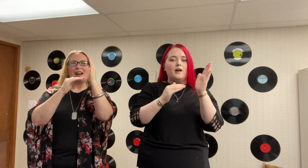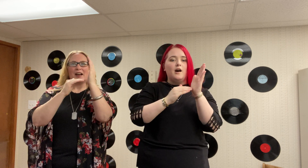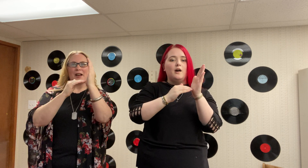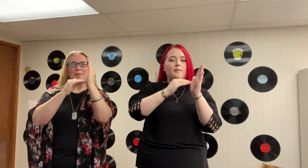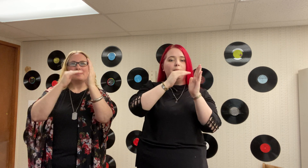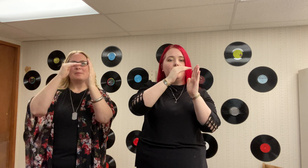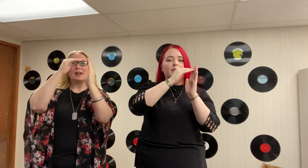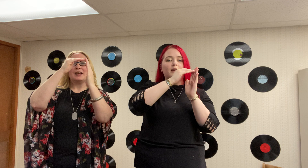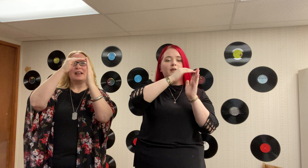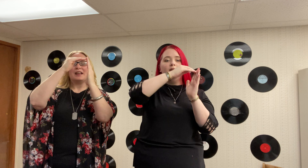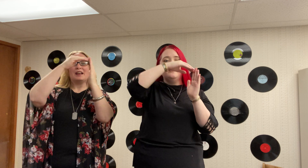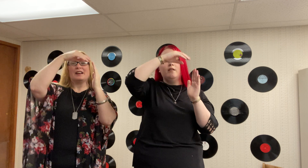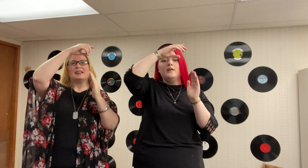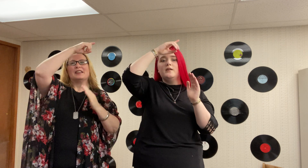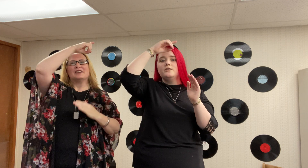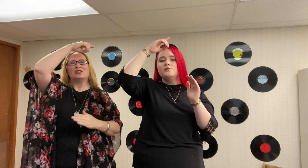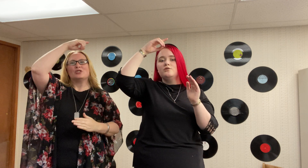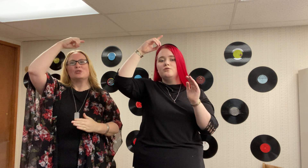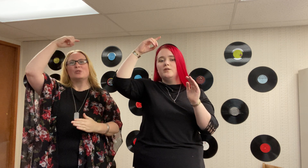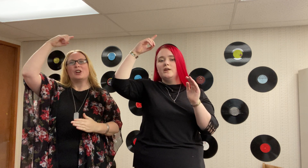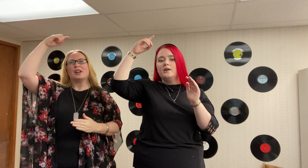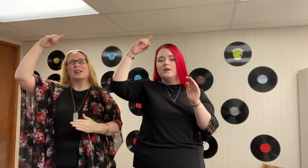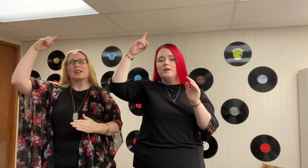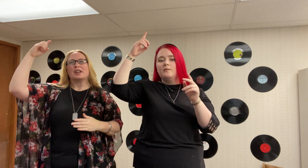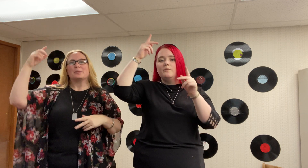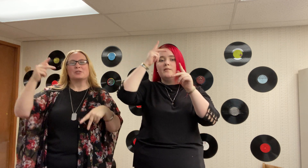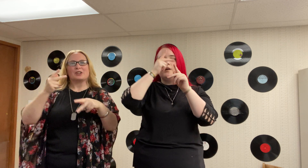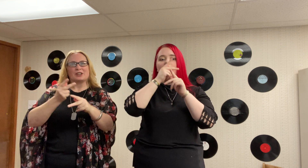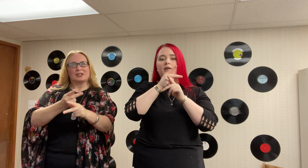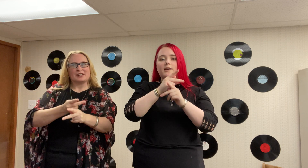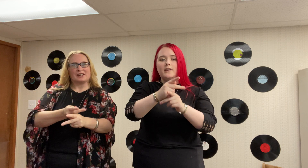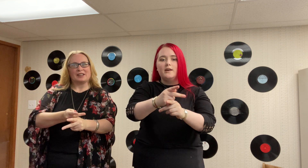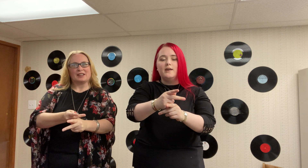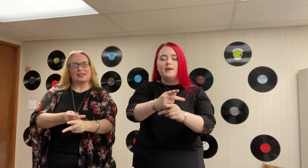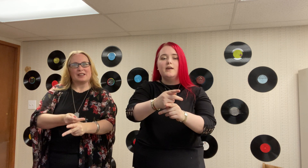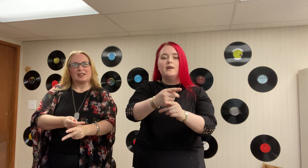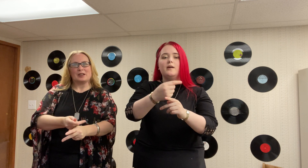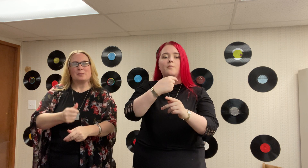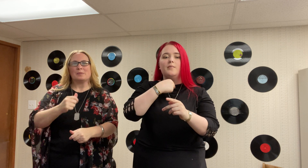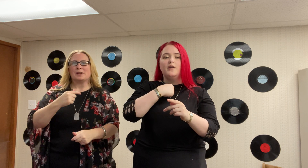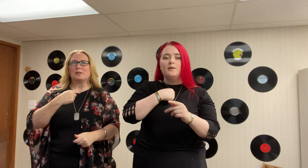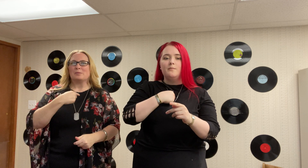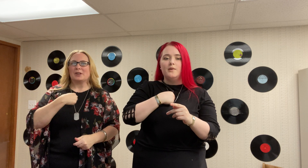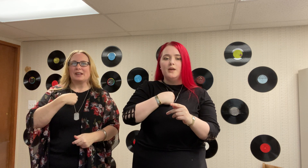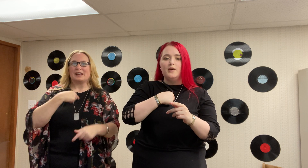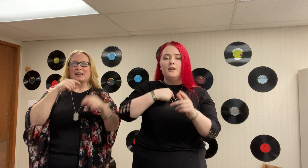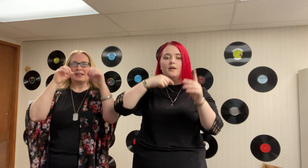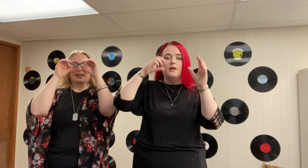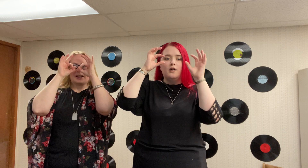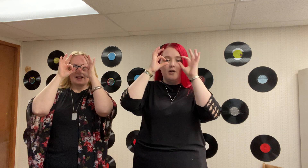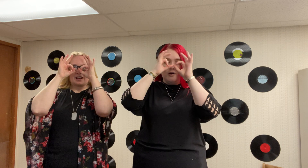A million dreams are keeping me